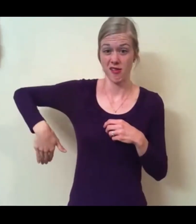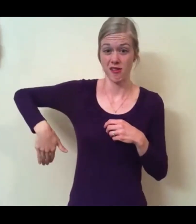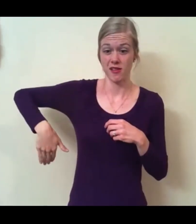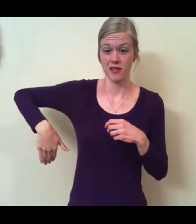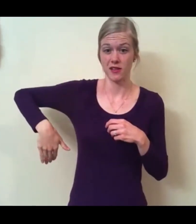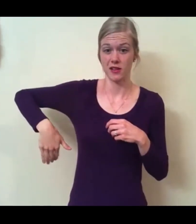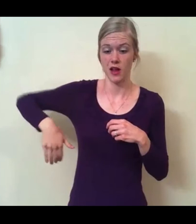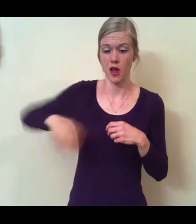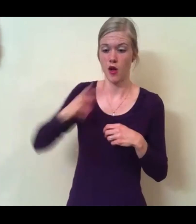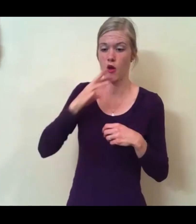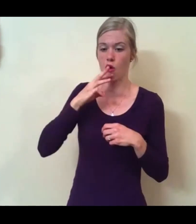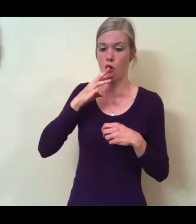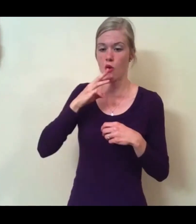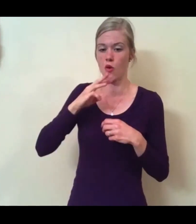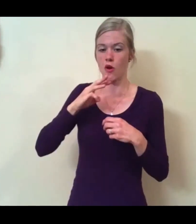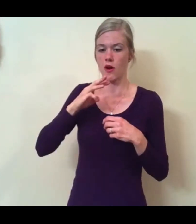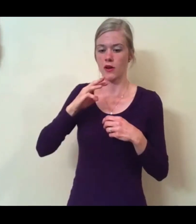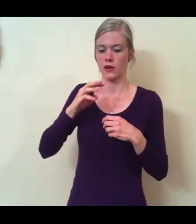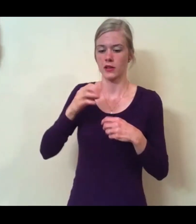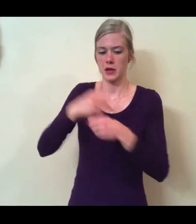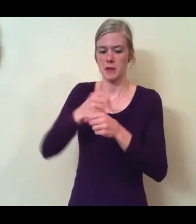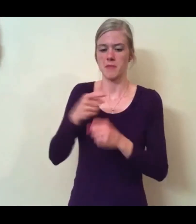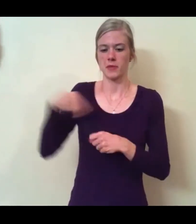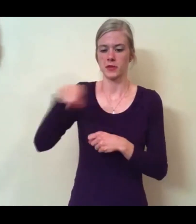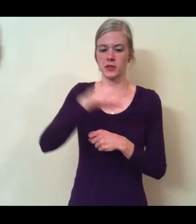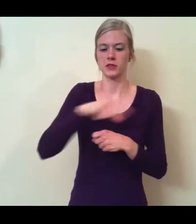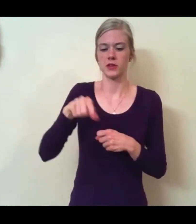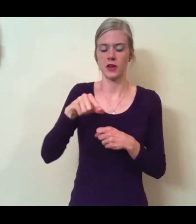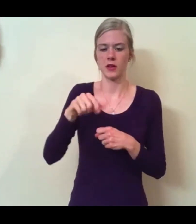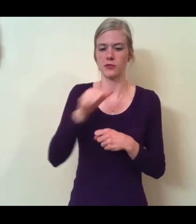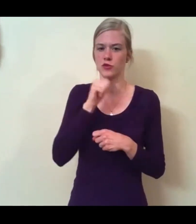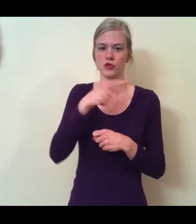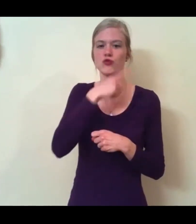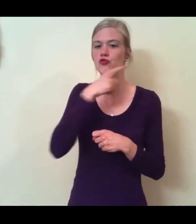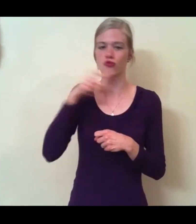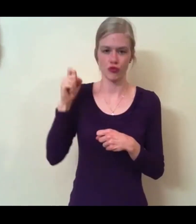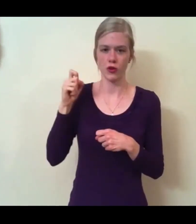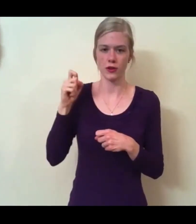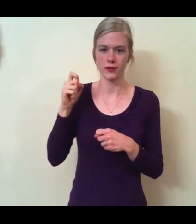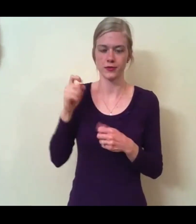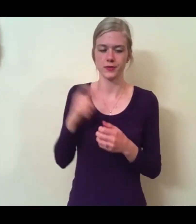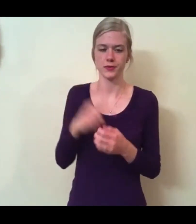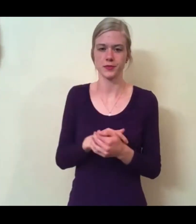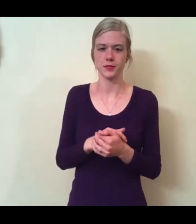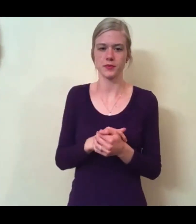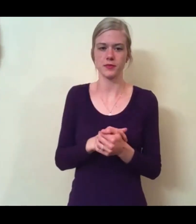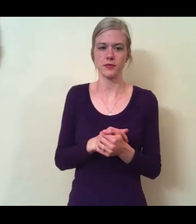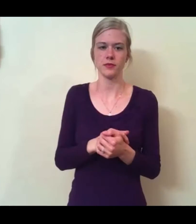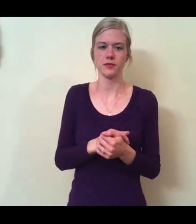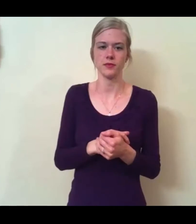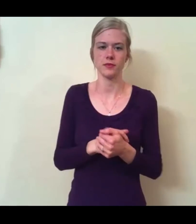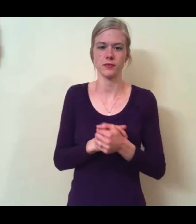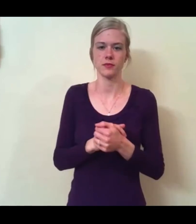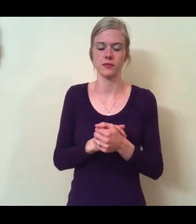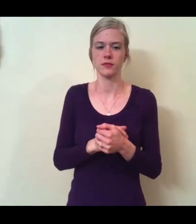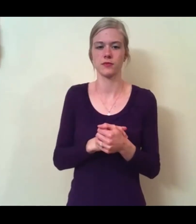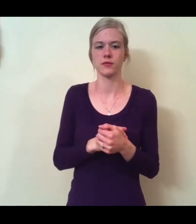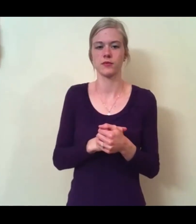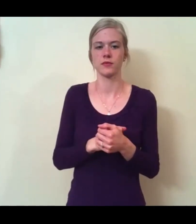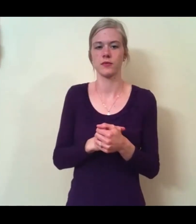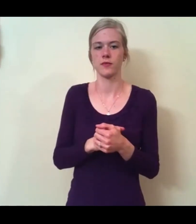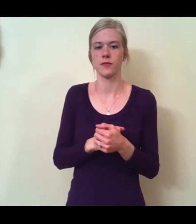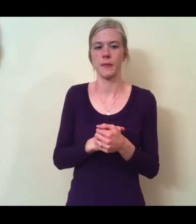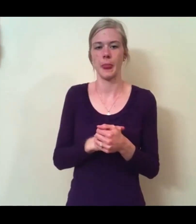individual bulbs or wanted to put bulbs in between other plants, you can dig a hole for each one with